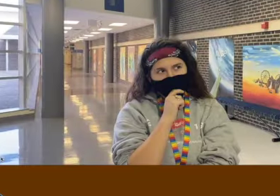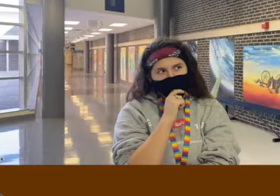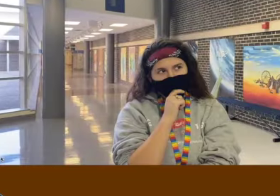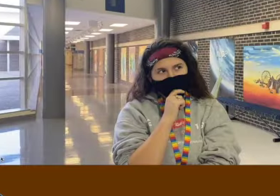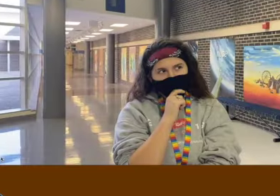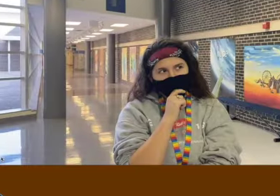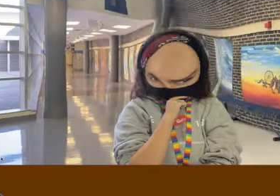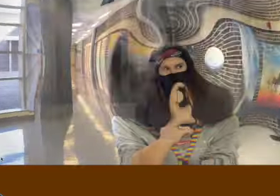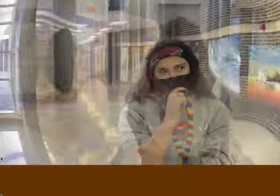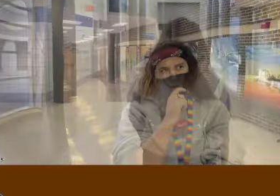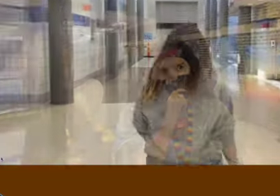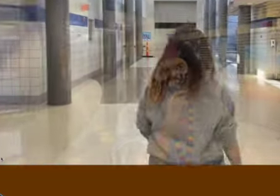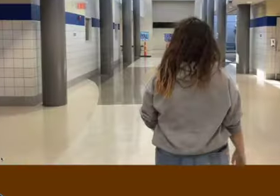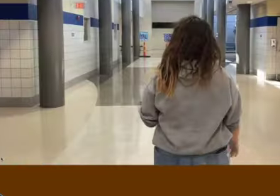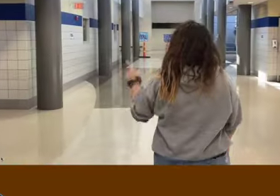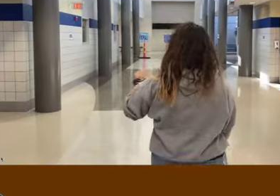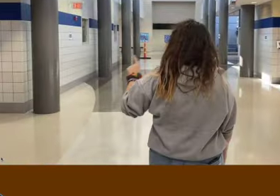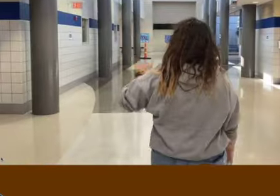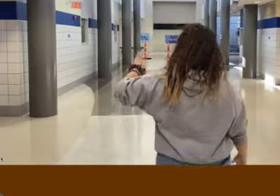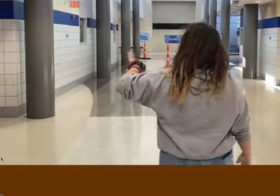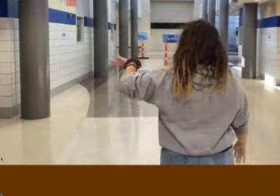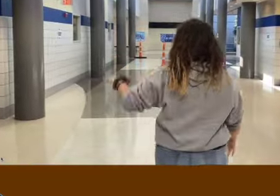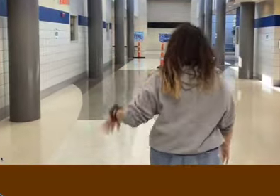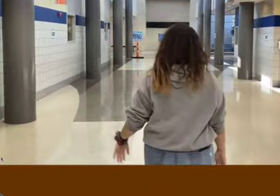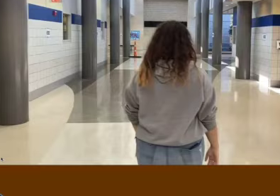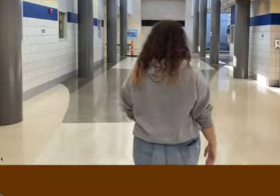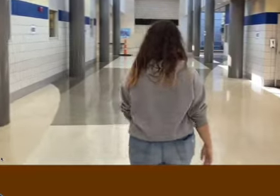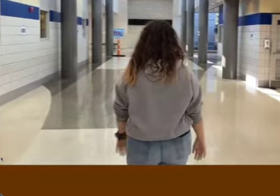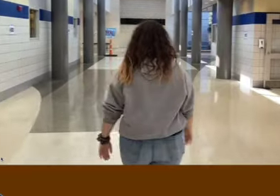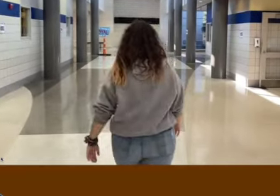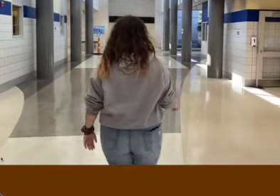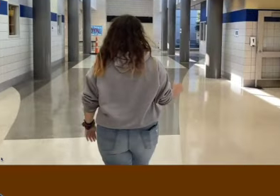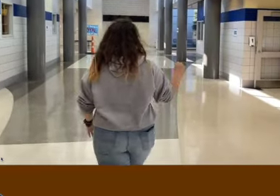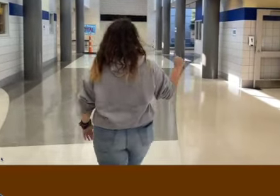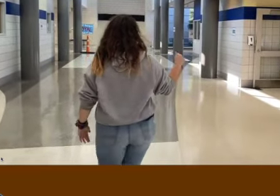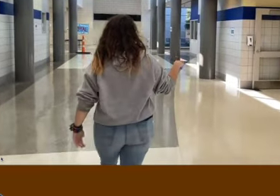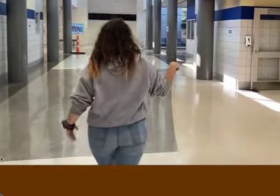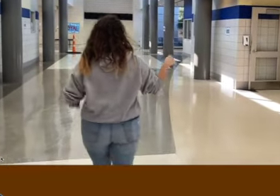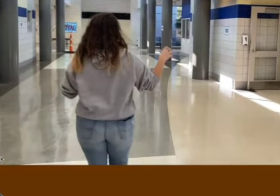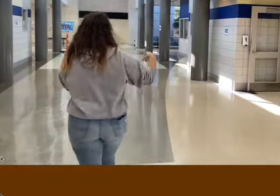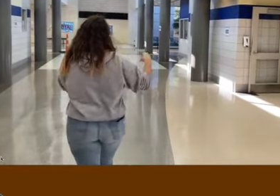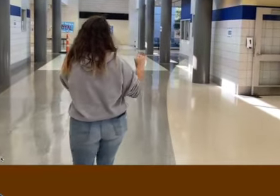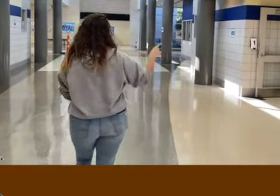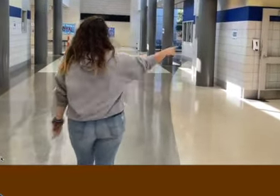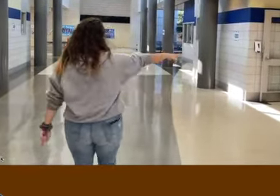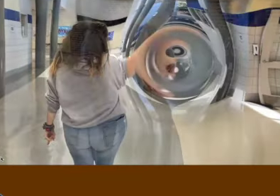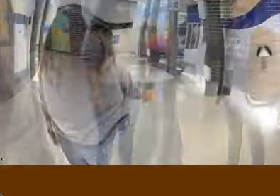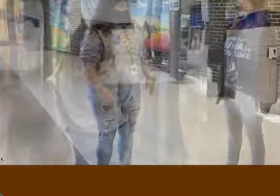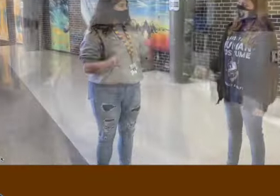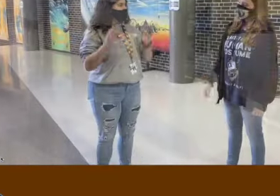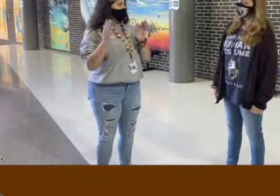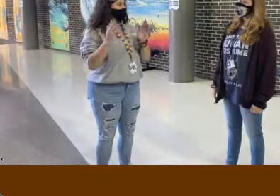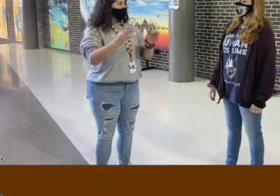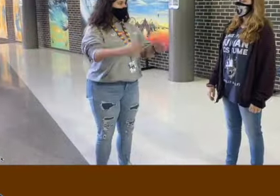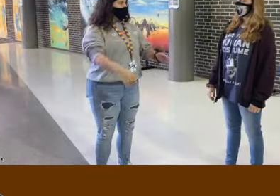the AP's office? So Liz visualizes it and she pictures herself walking down the hall and the library is on her left and then the AP office is on her